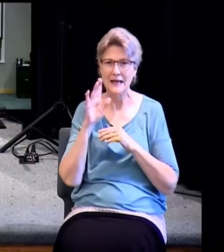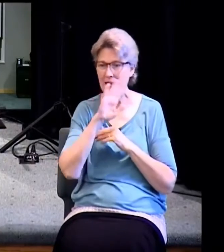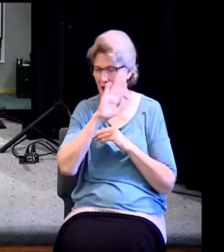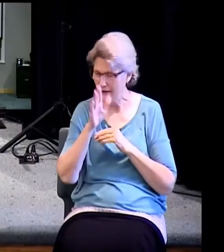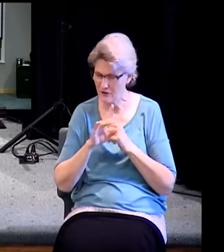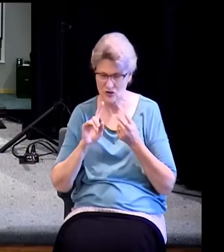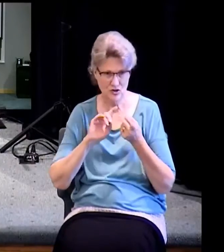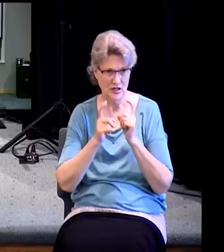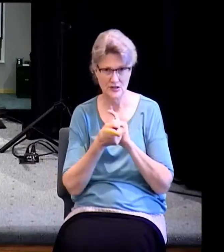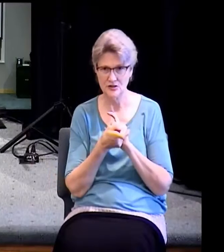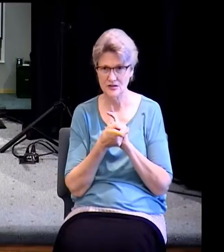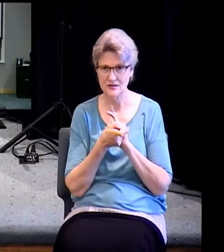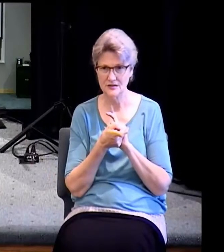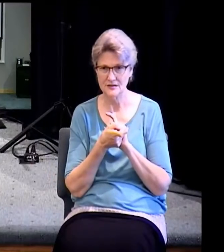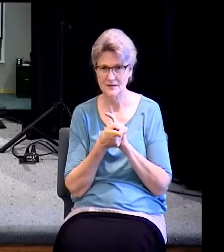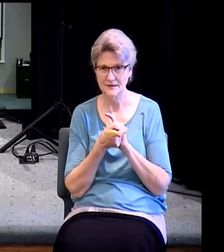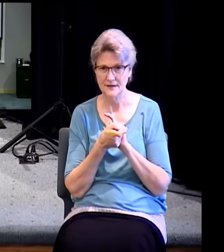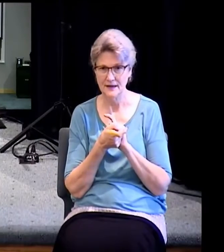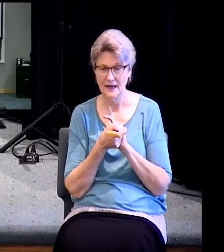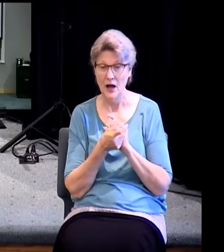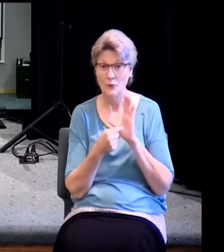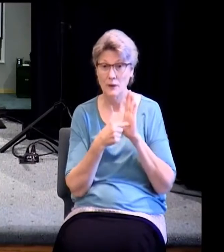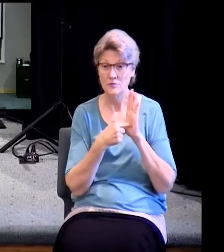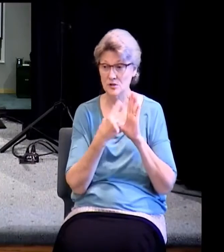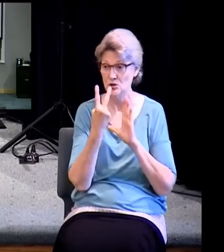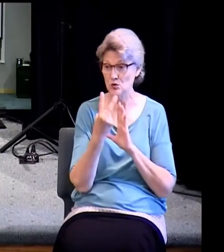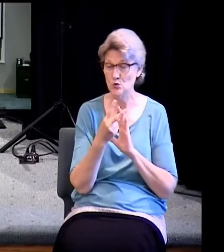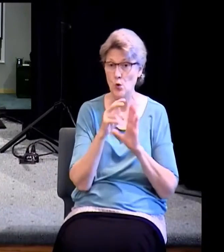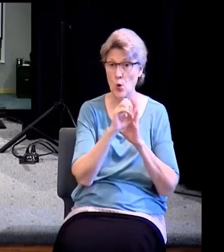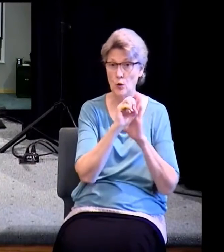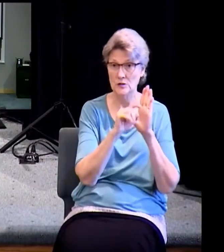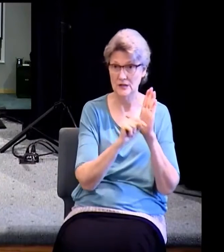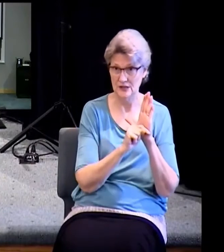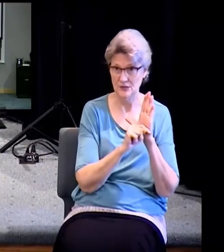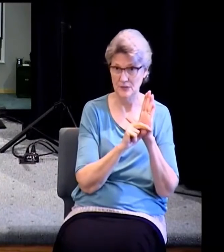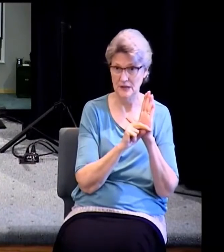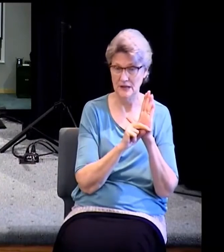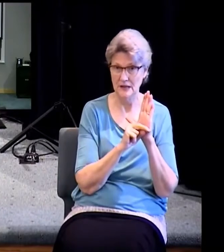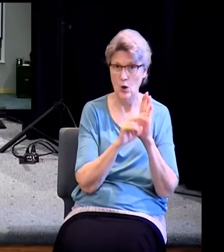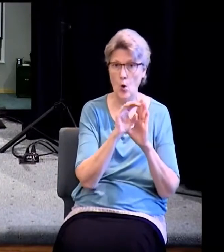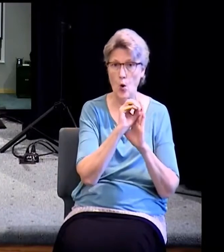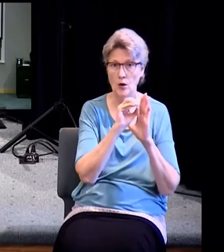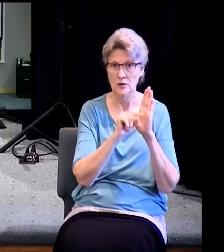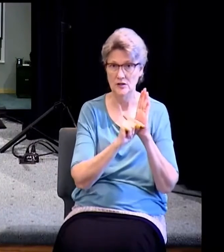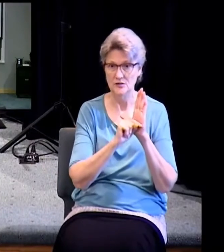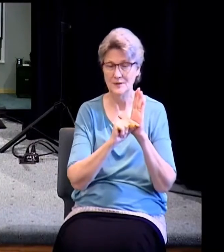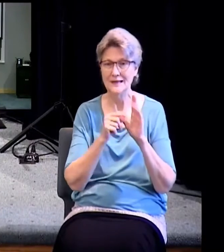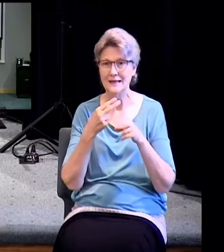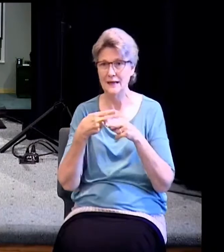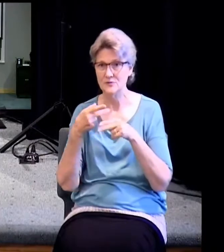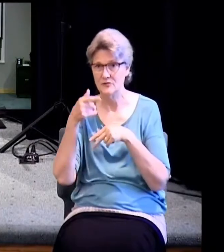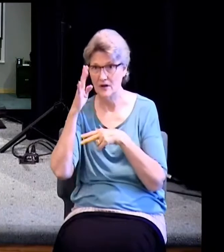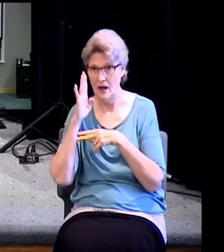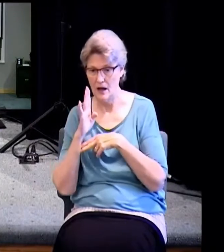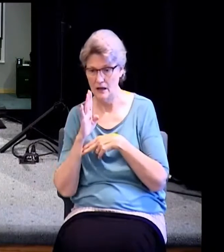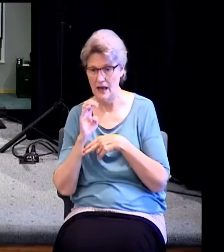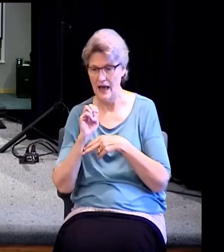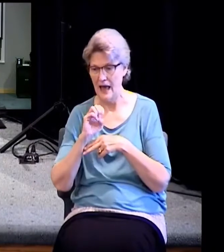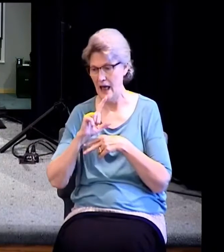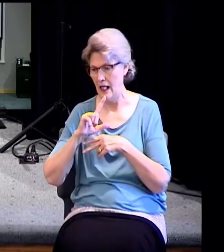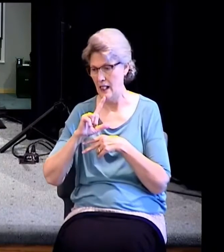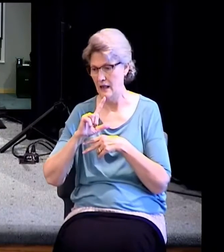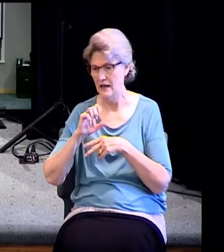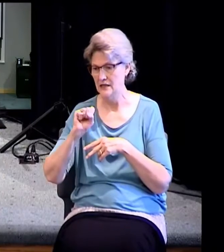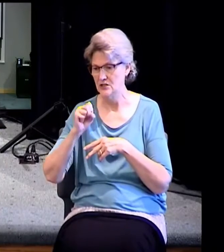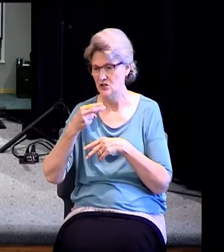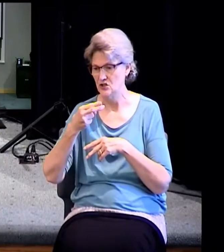Sheen represents two Old Testament names of God. The first, as I mentioned, El Shaddai, which means all-sufficient